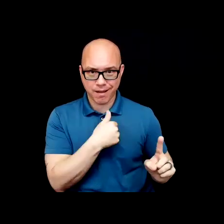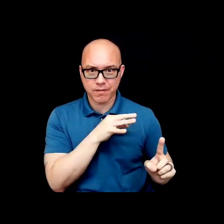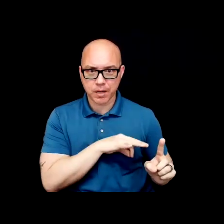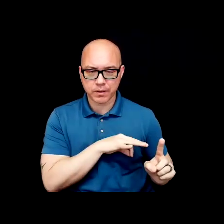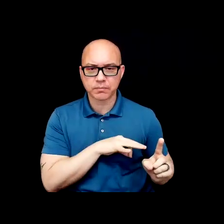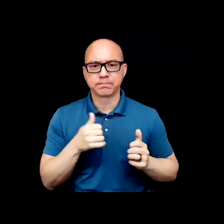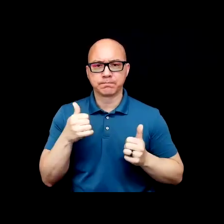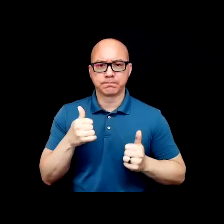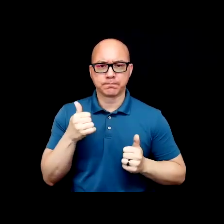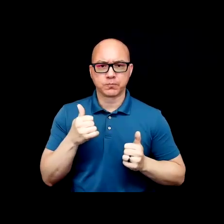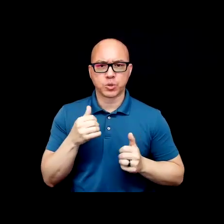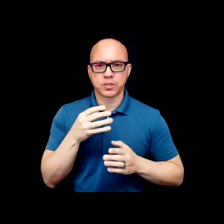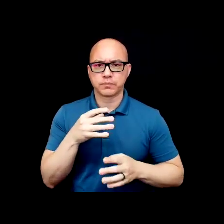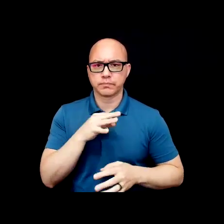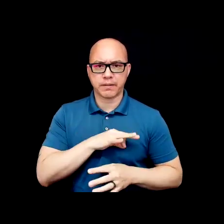Second, I highly